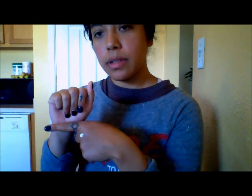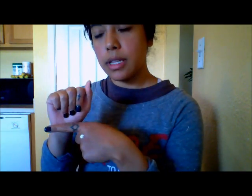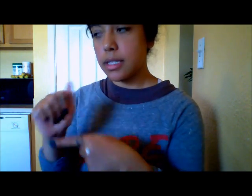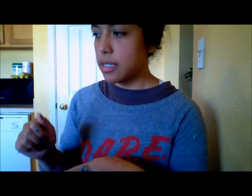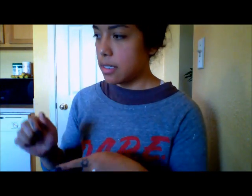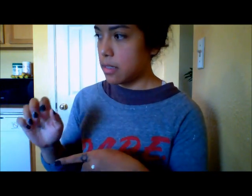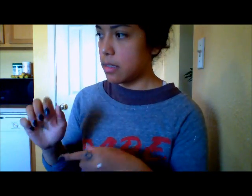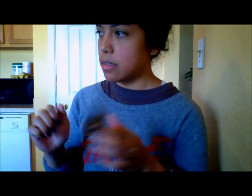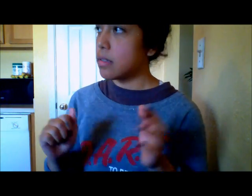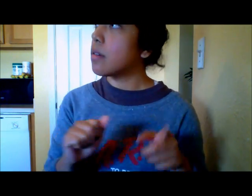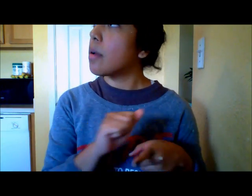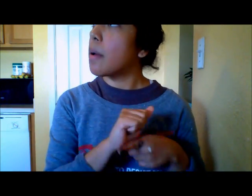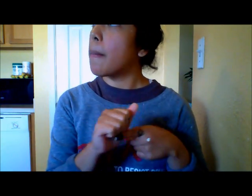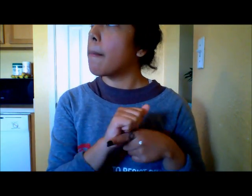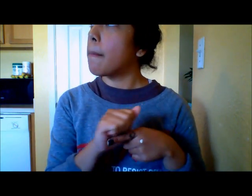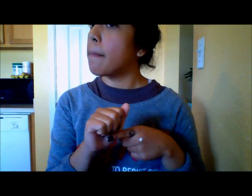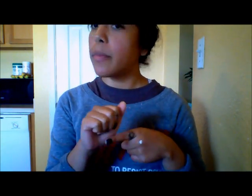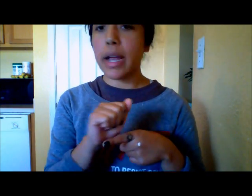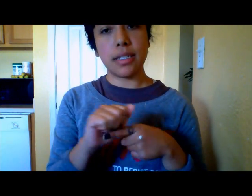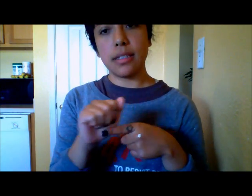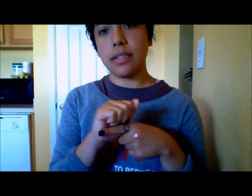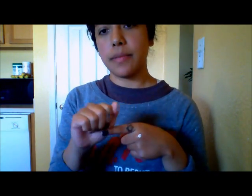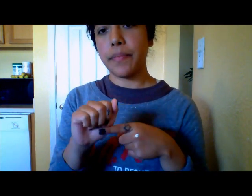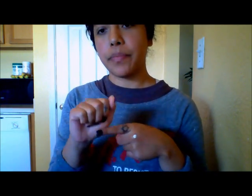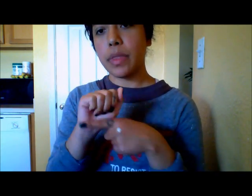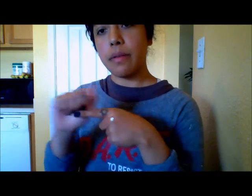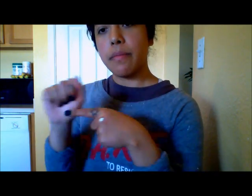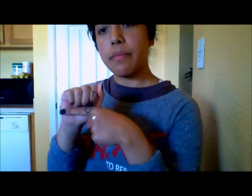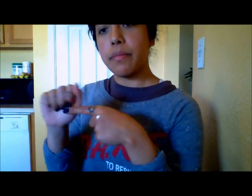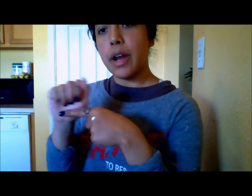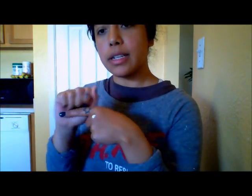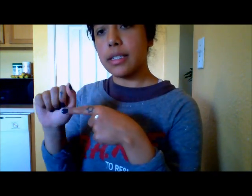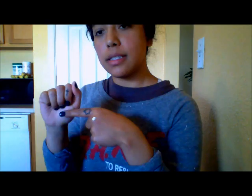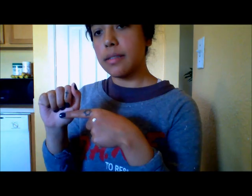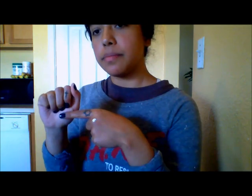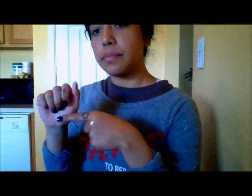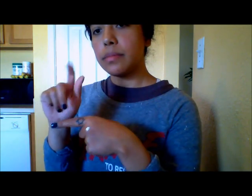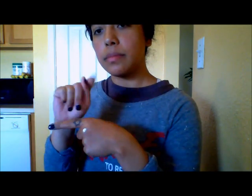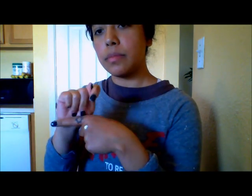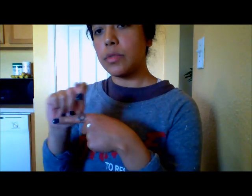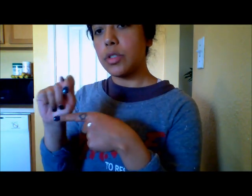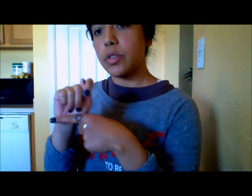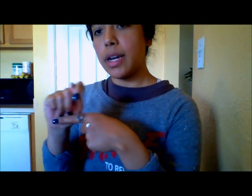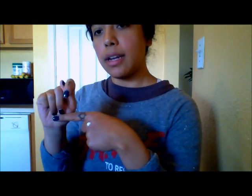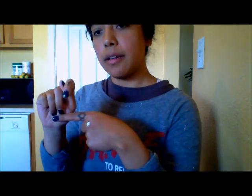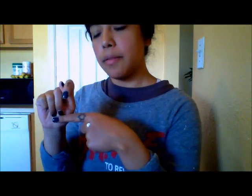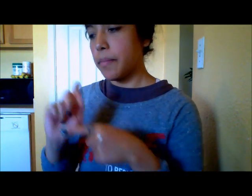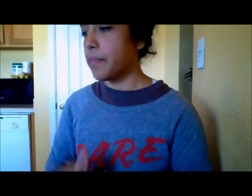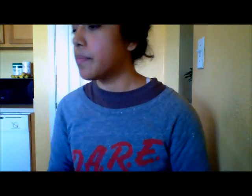And this is practice, practice, training.